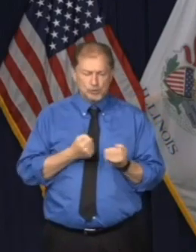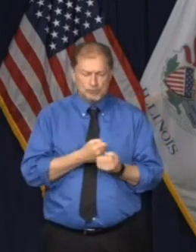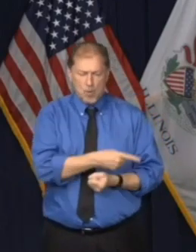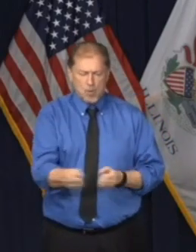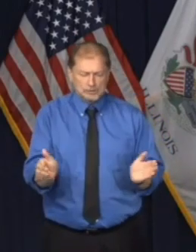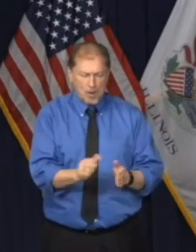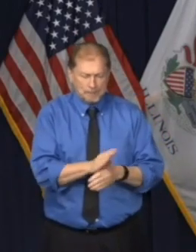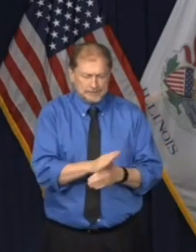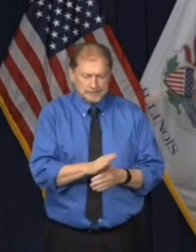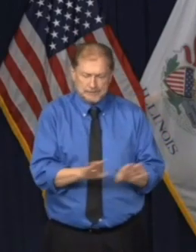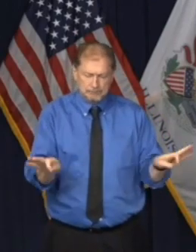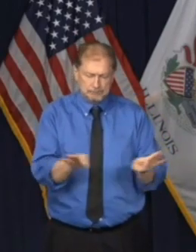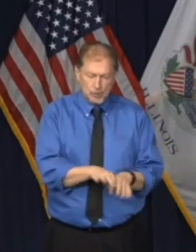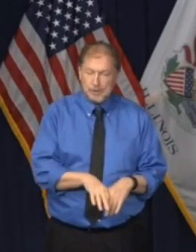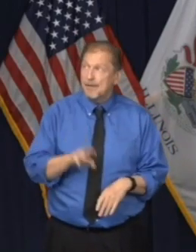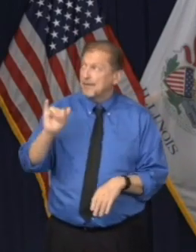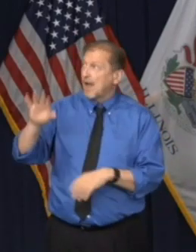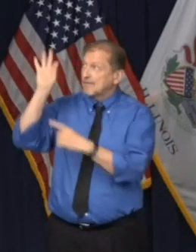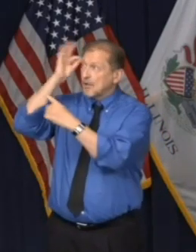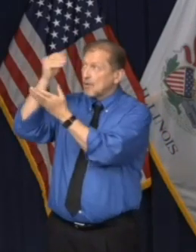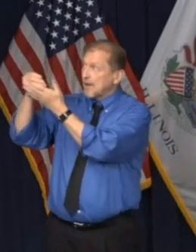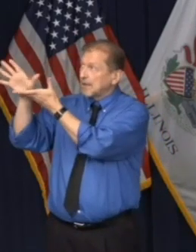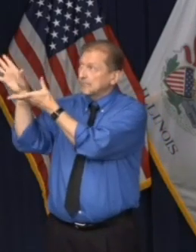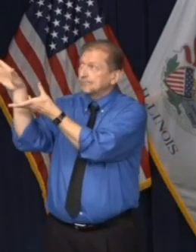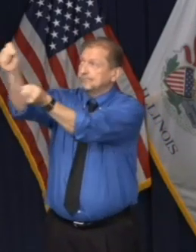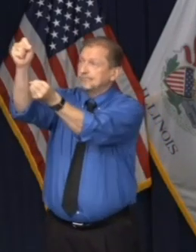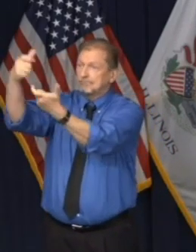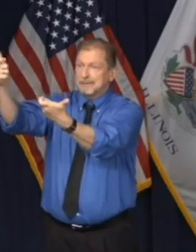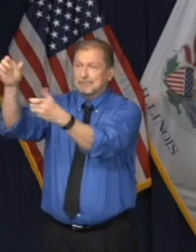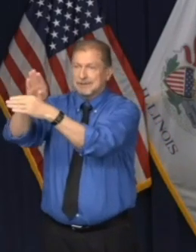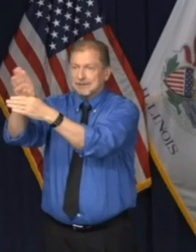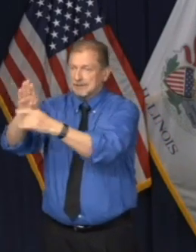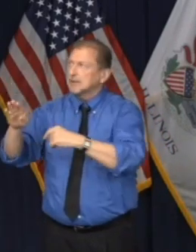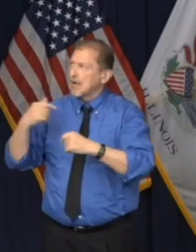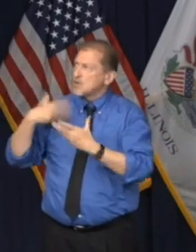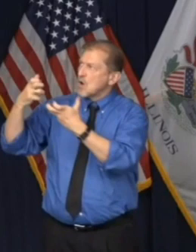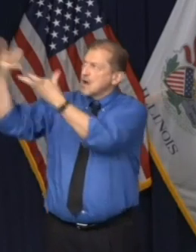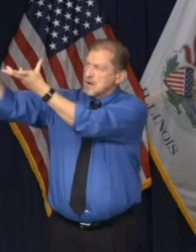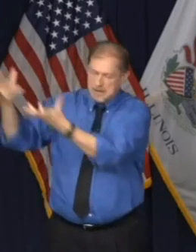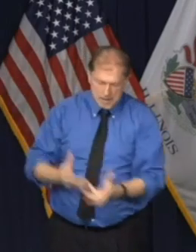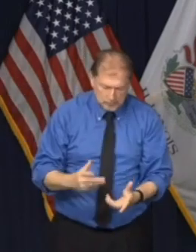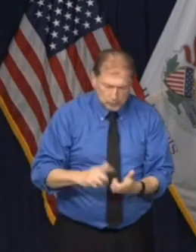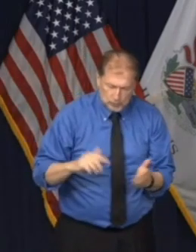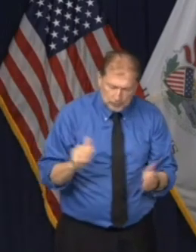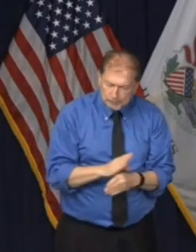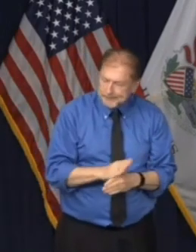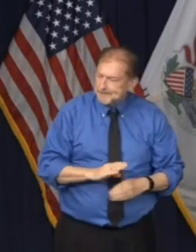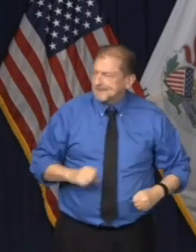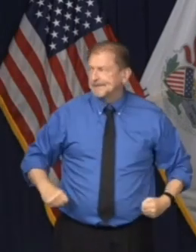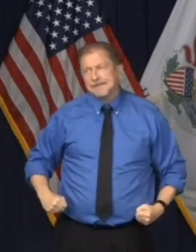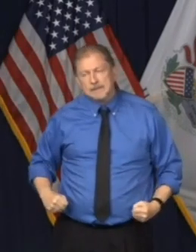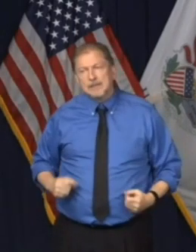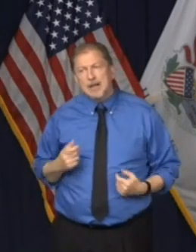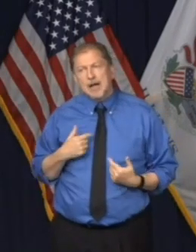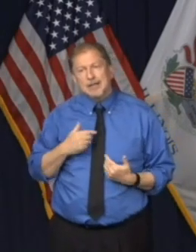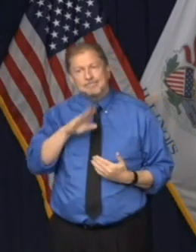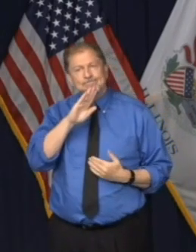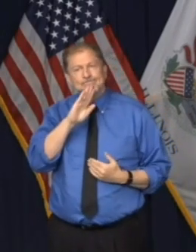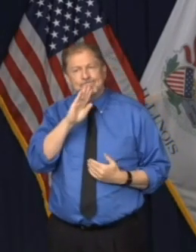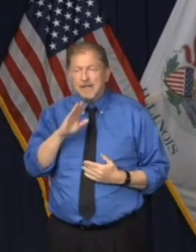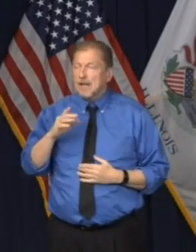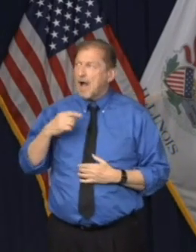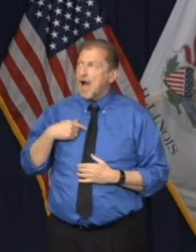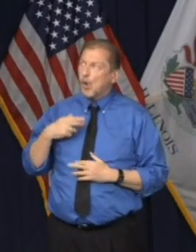survive. It's extraordinarily difficult in this moment, absolutely. And so I was hoping that the federal government would lean that program towards small